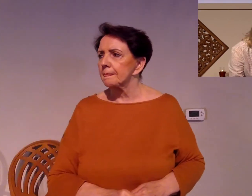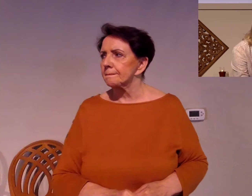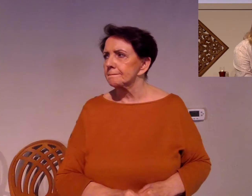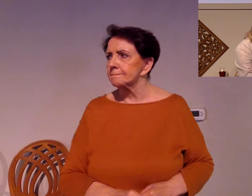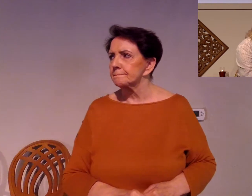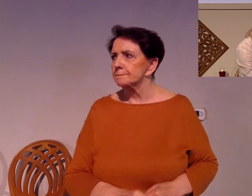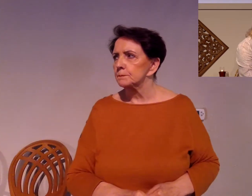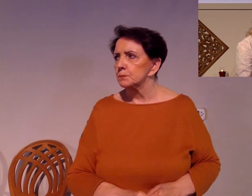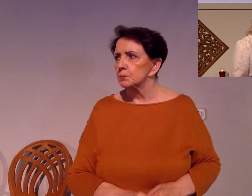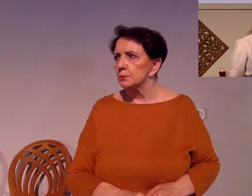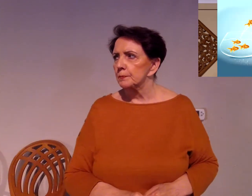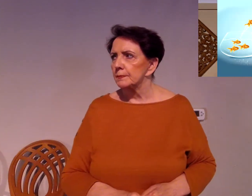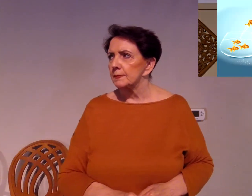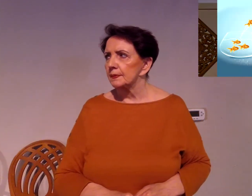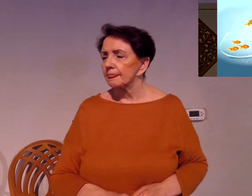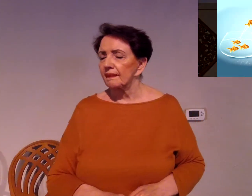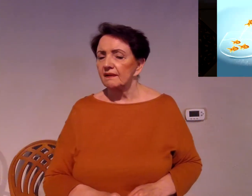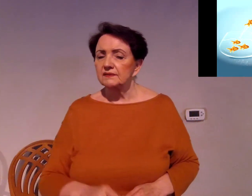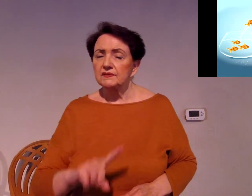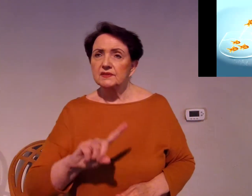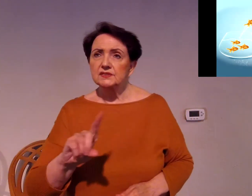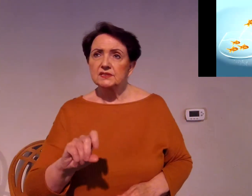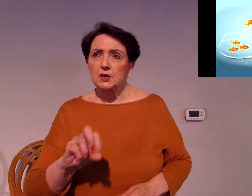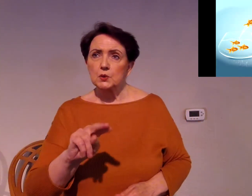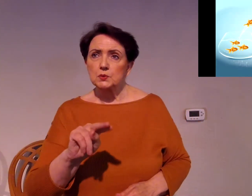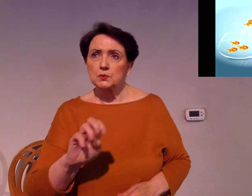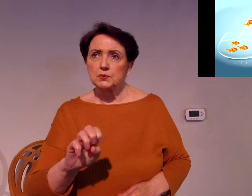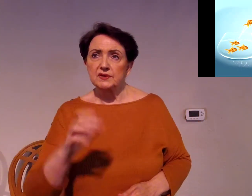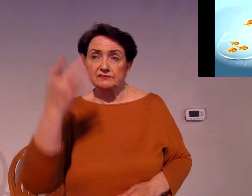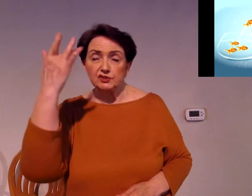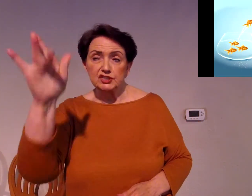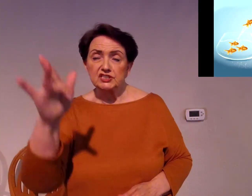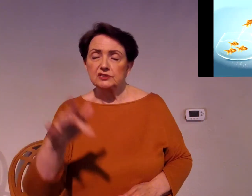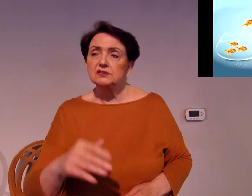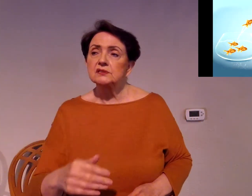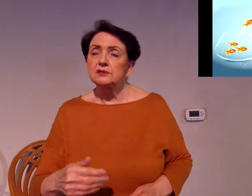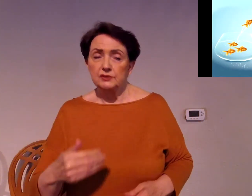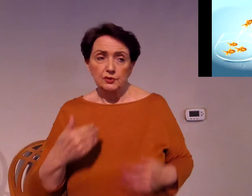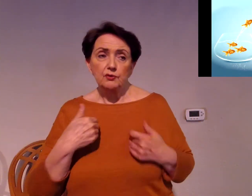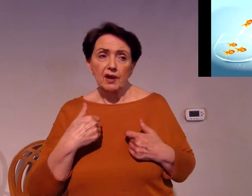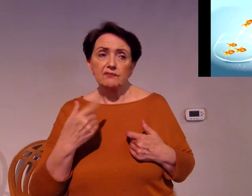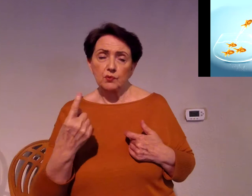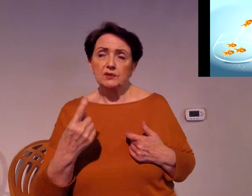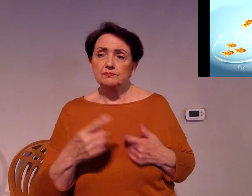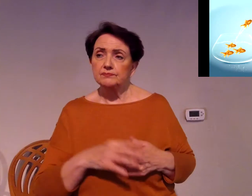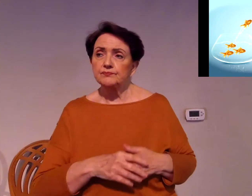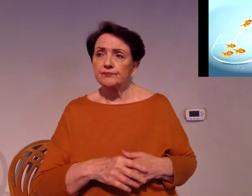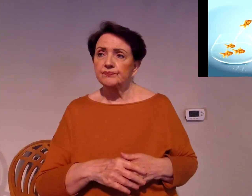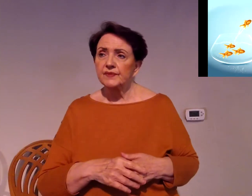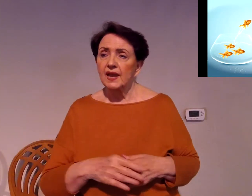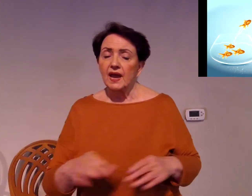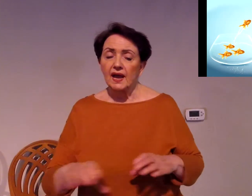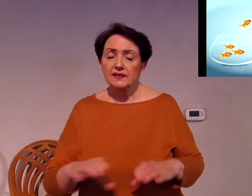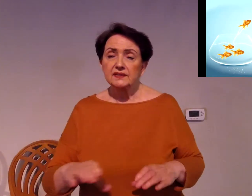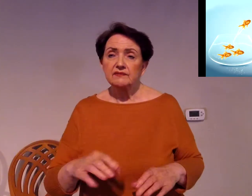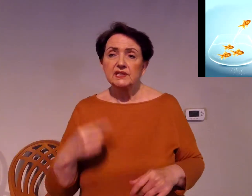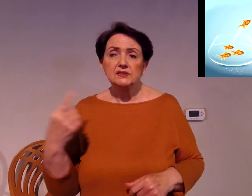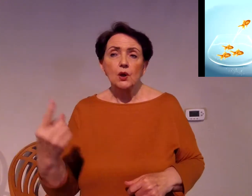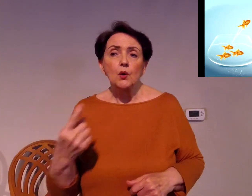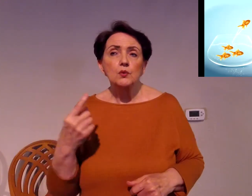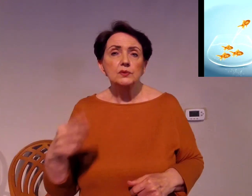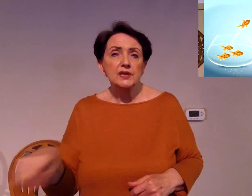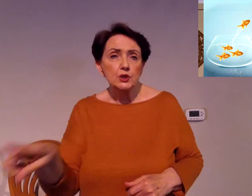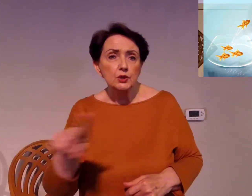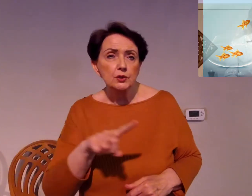And then the zone of genius is, you have a zone of genius, and these are activities that only you